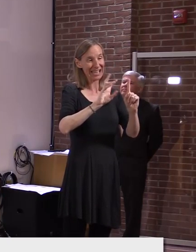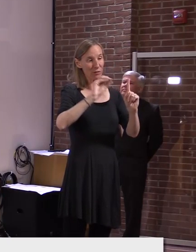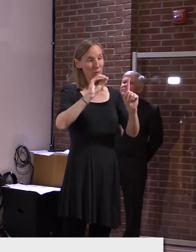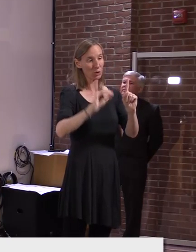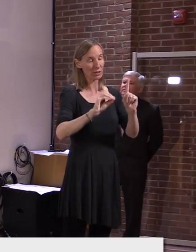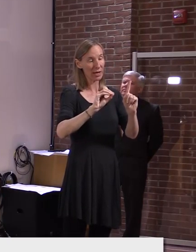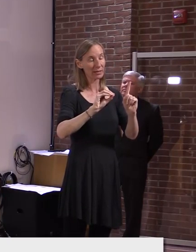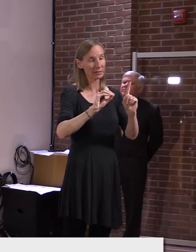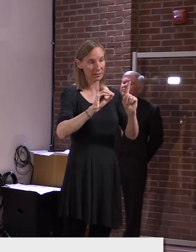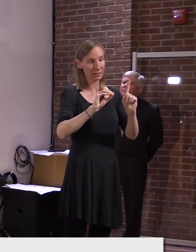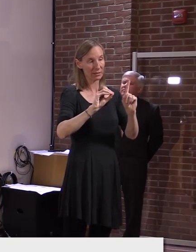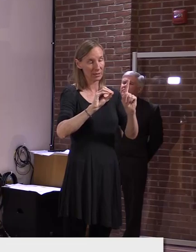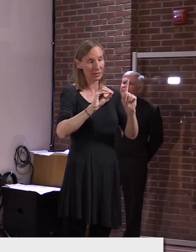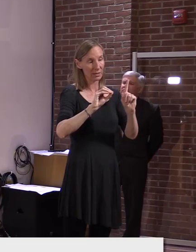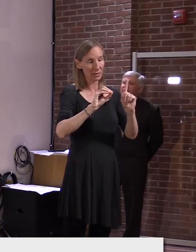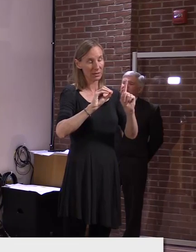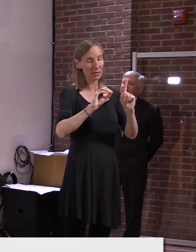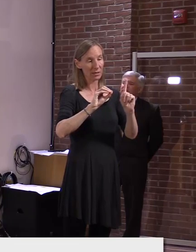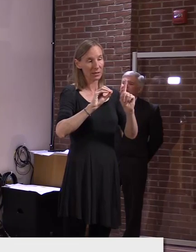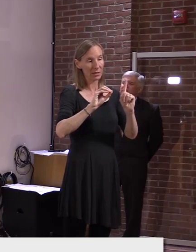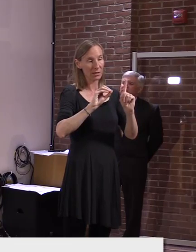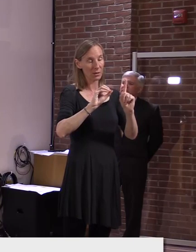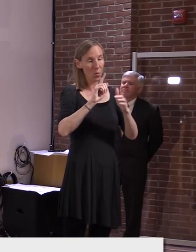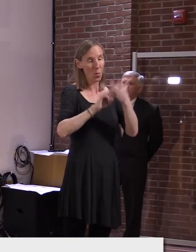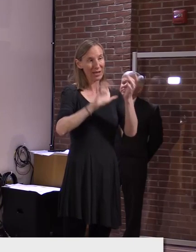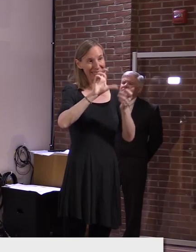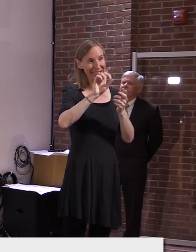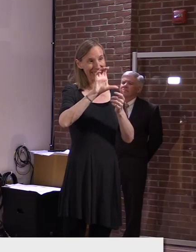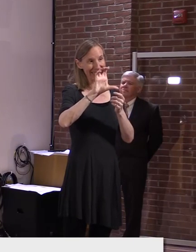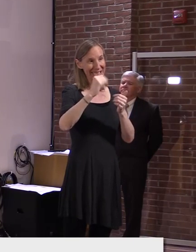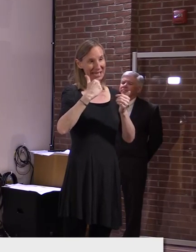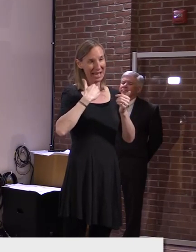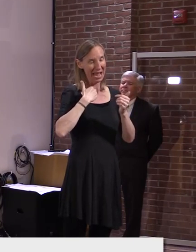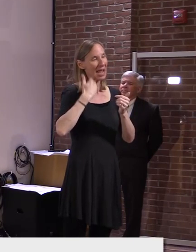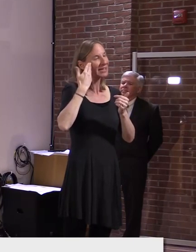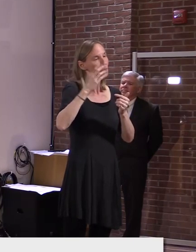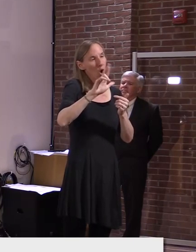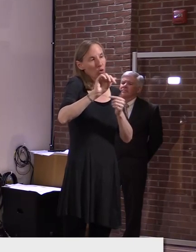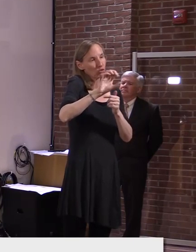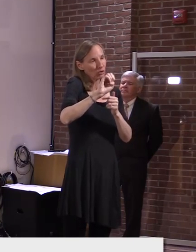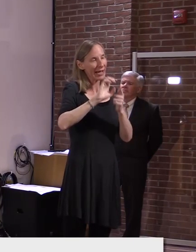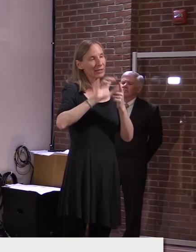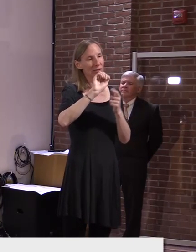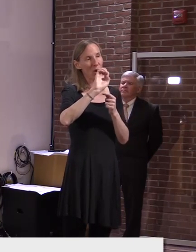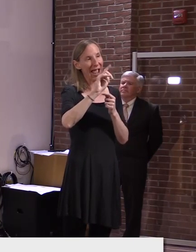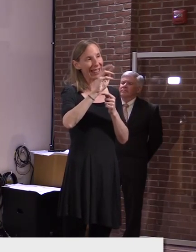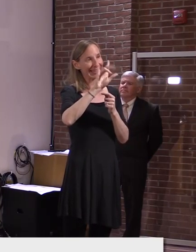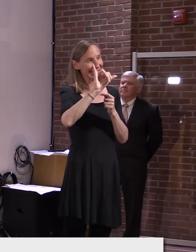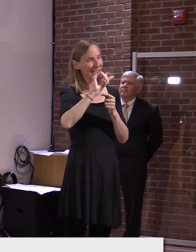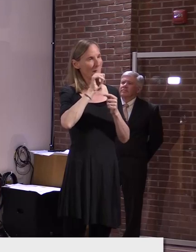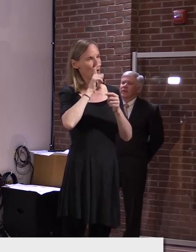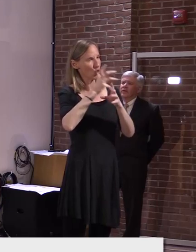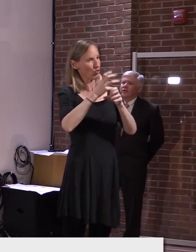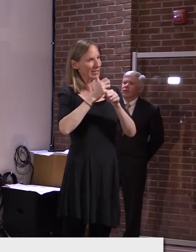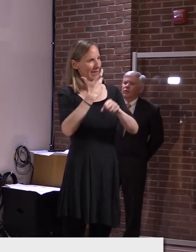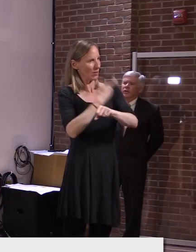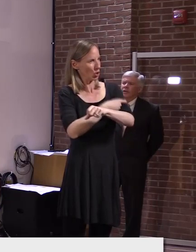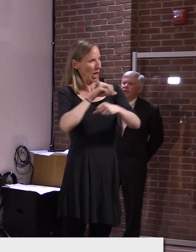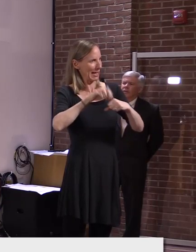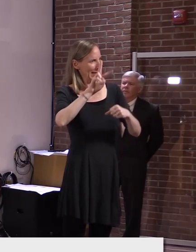97% of the data the CDC had, they didn't know the race or ethnicity of the people in Vermont who'd received the shot.